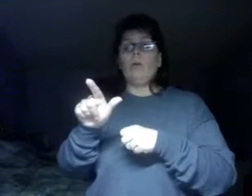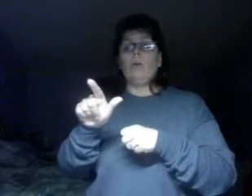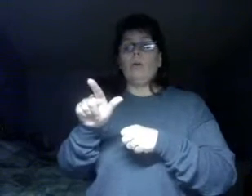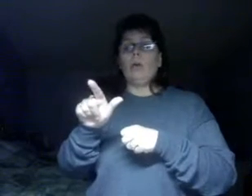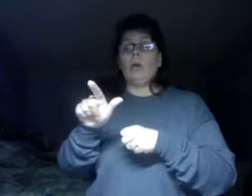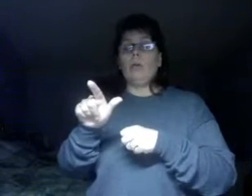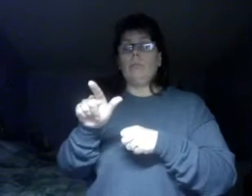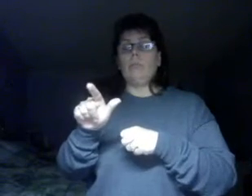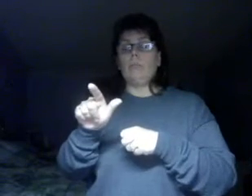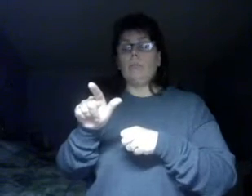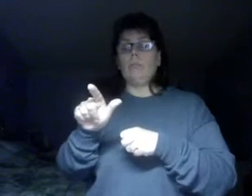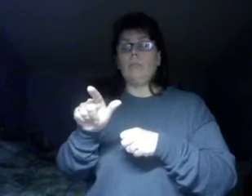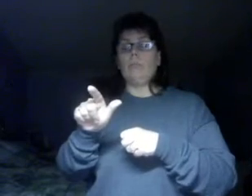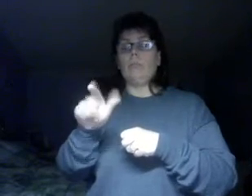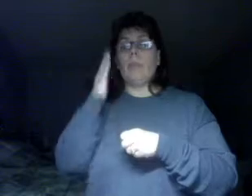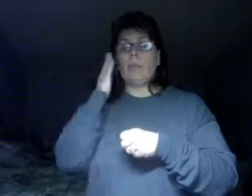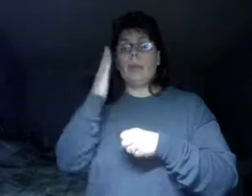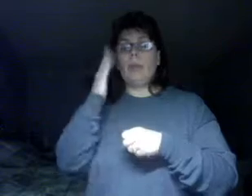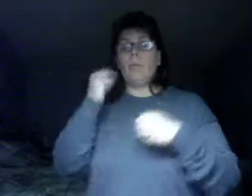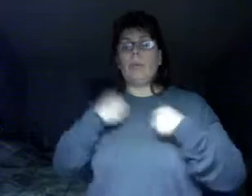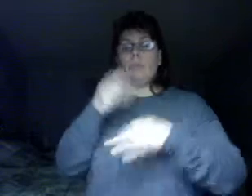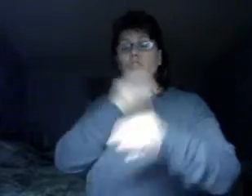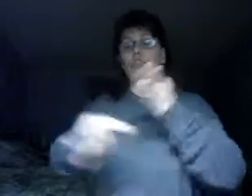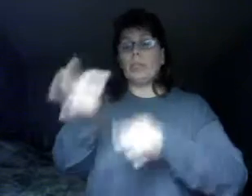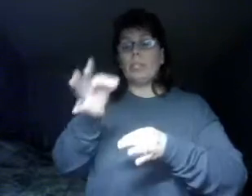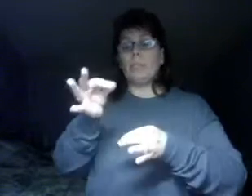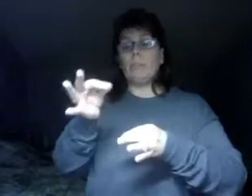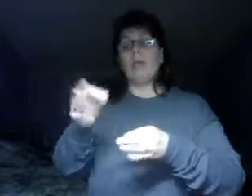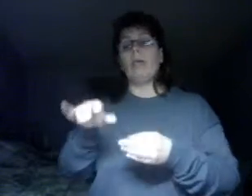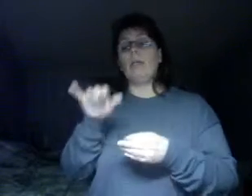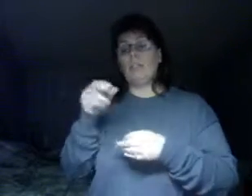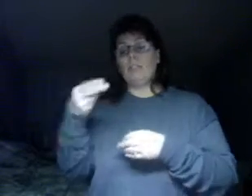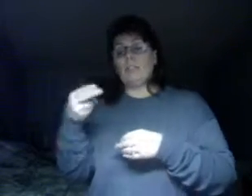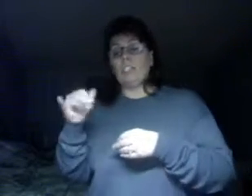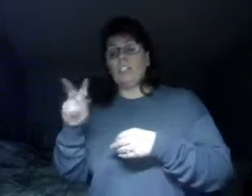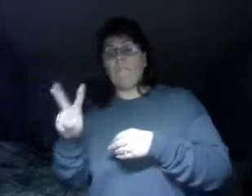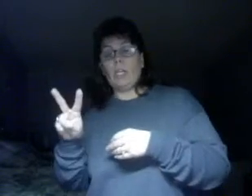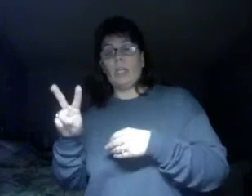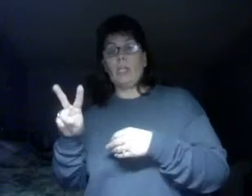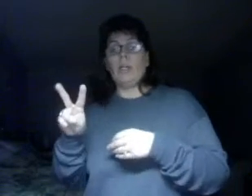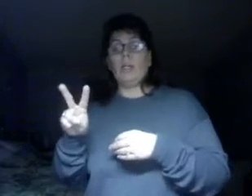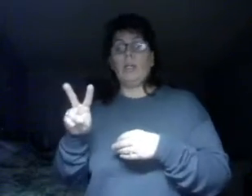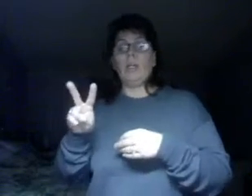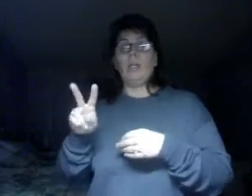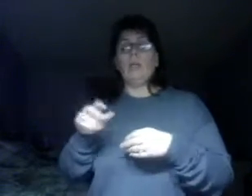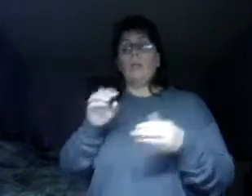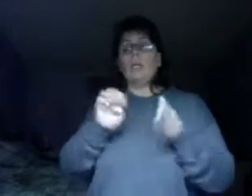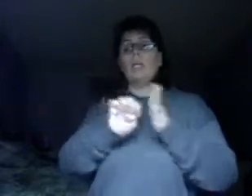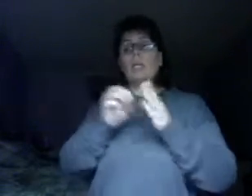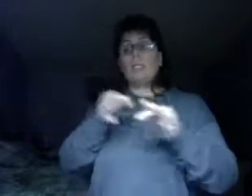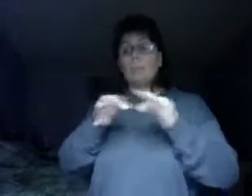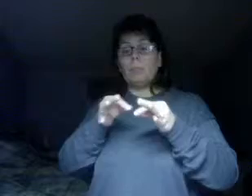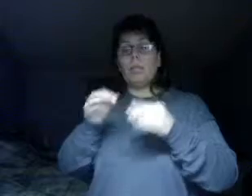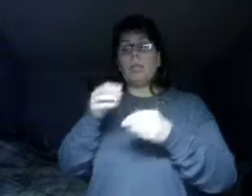To use a comparison to help everyone understand exactly what viral load is, if we had the head